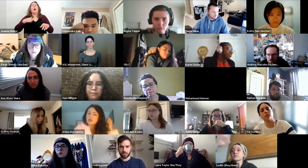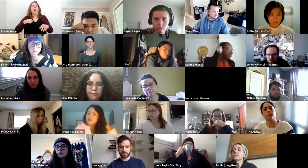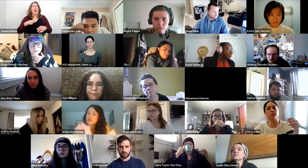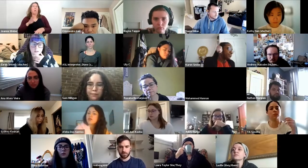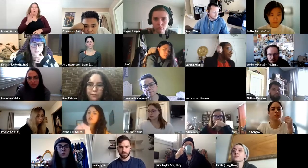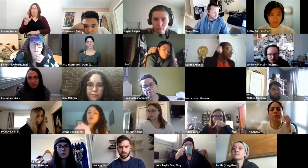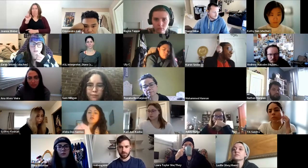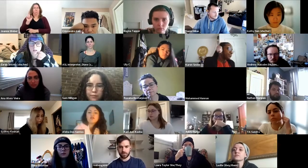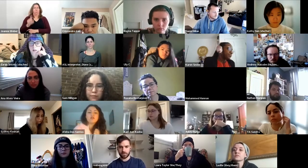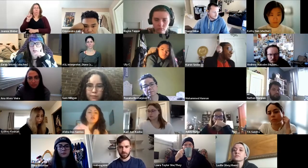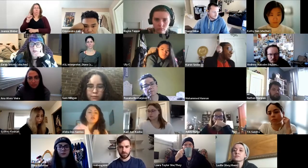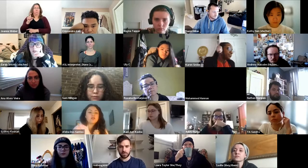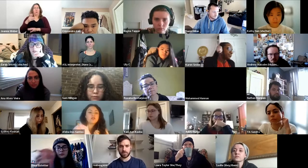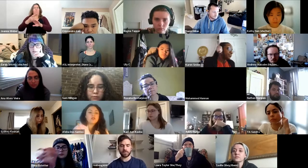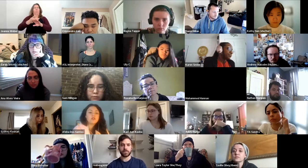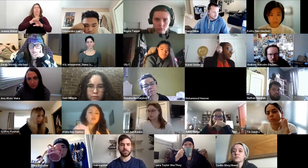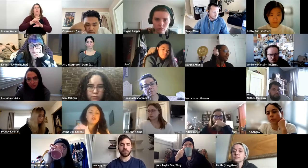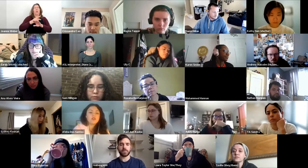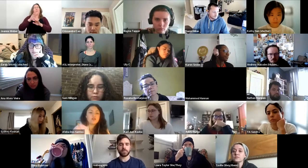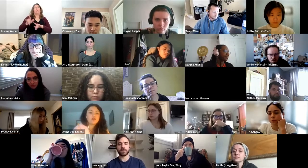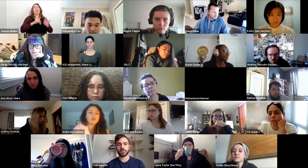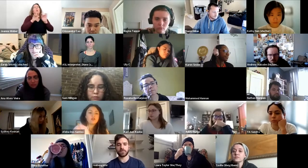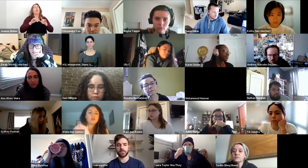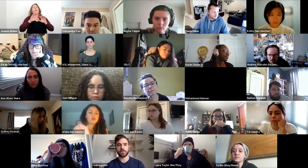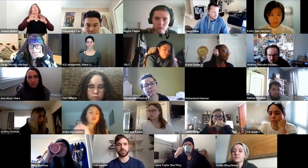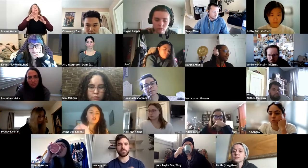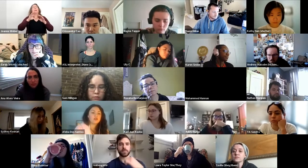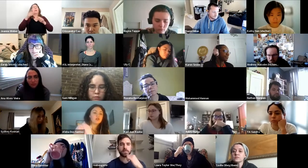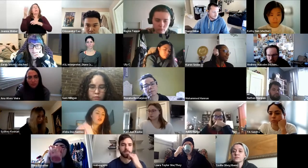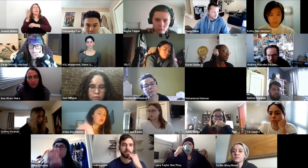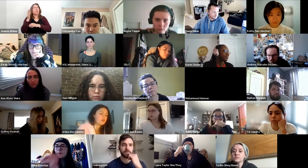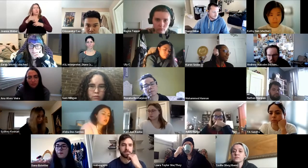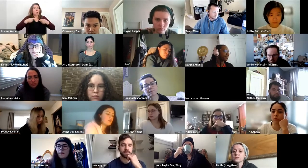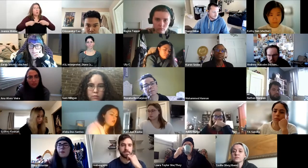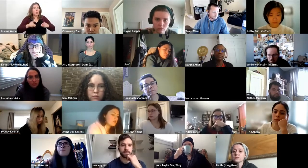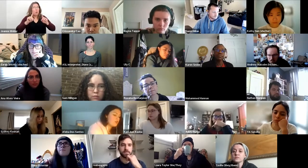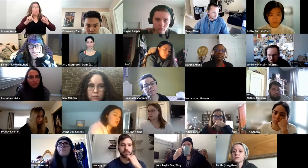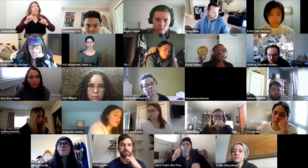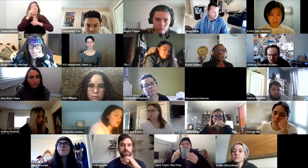the section, like our class time, and then have discussions.